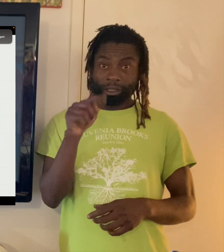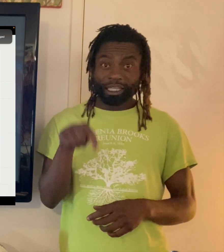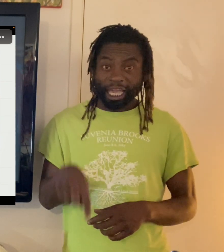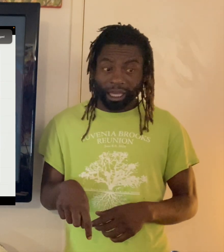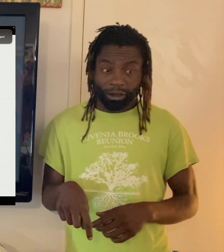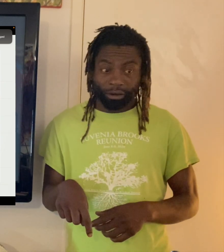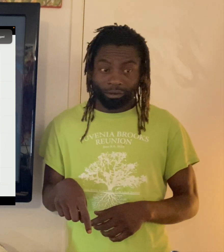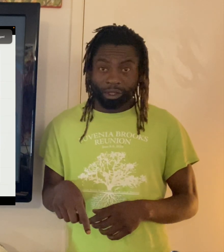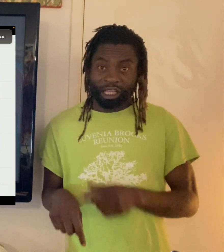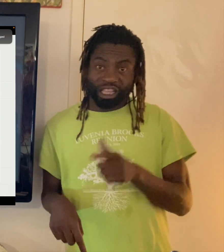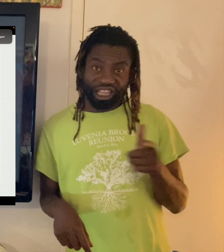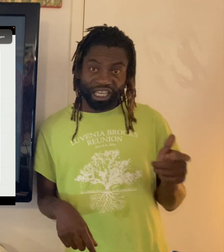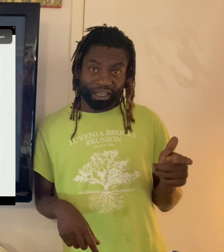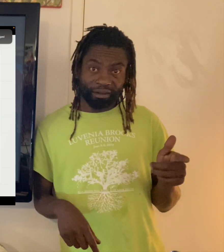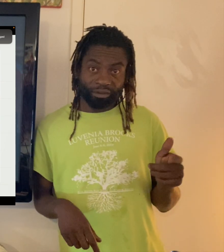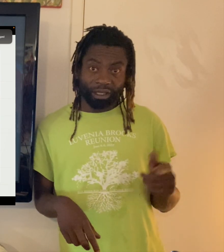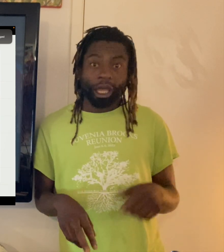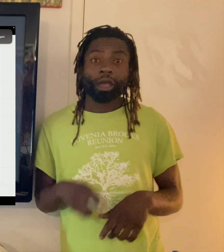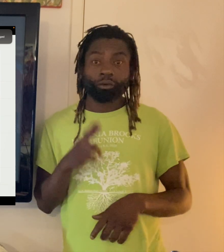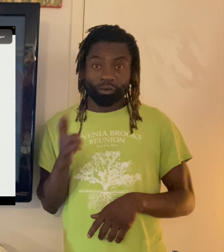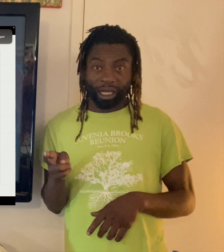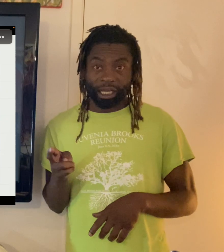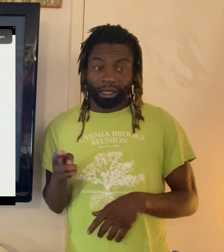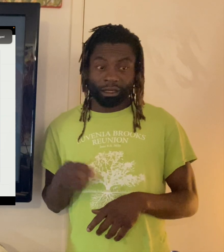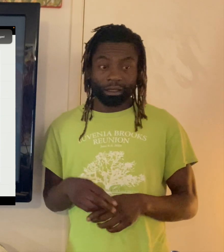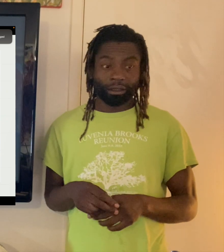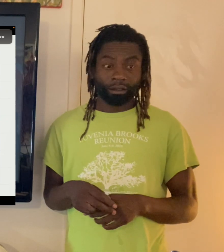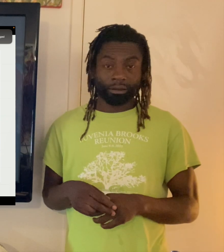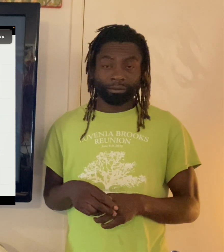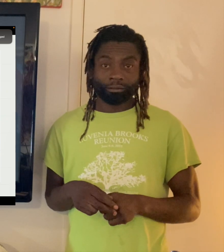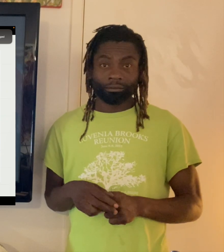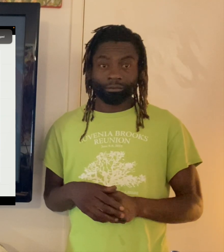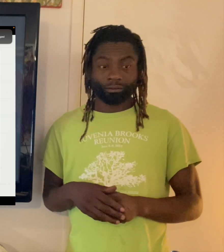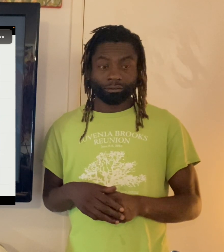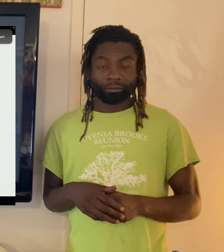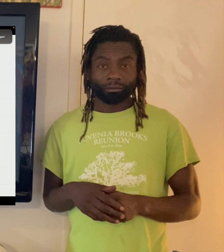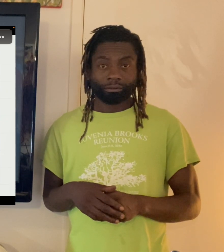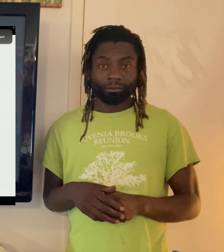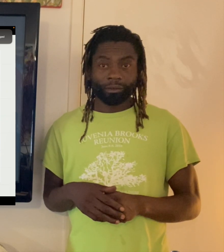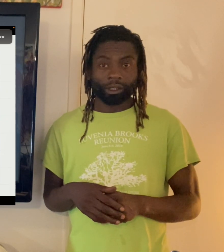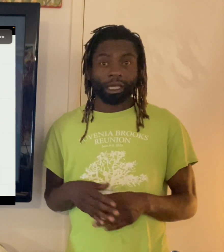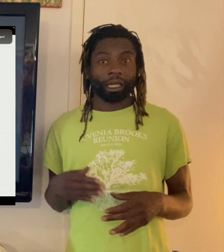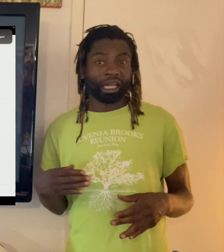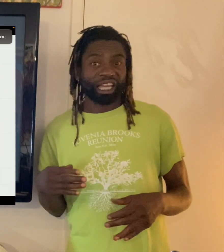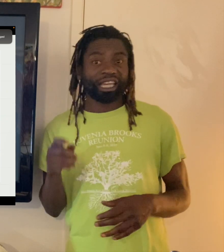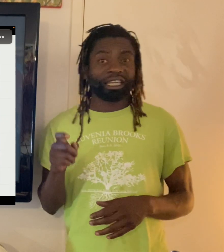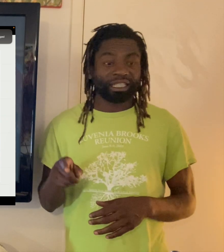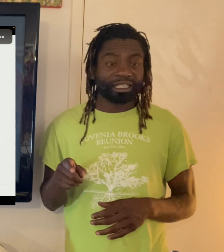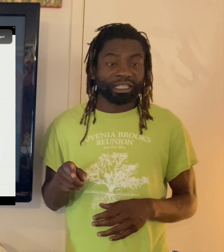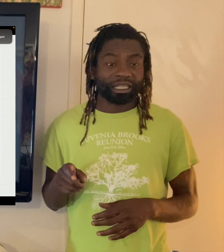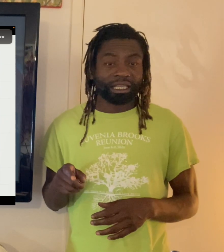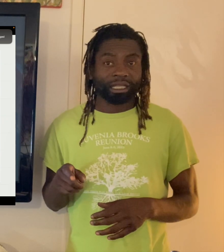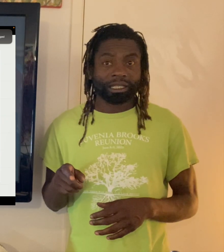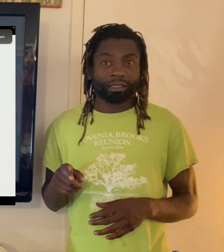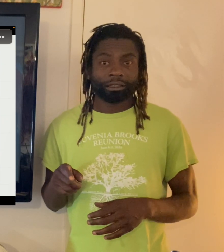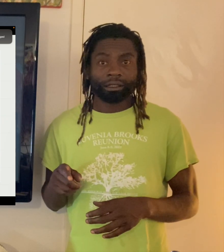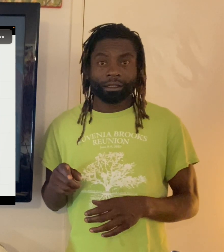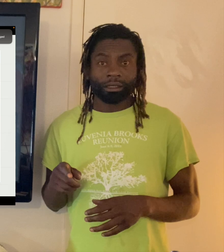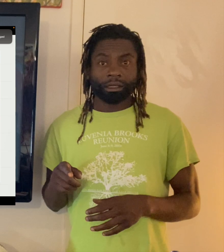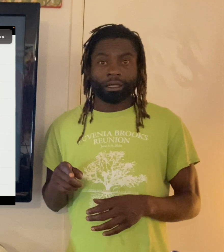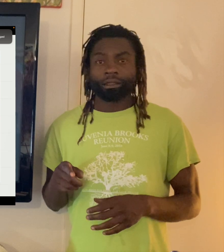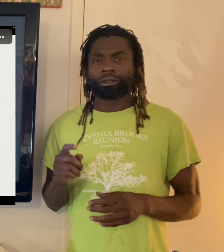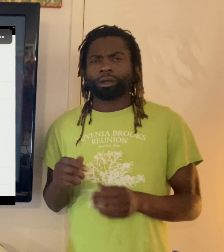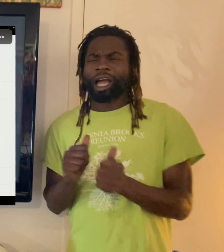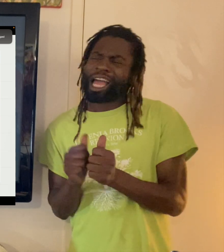down, left, and right. And we need to tell Tiny Robot the distance,